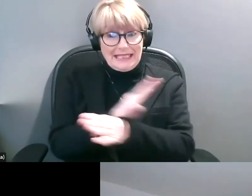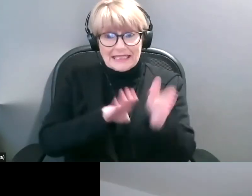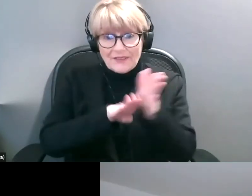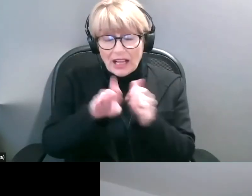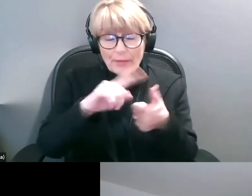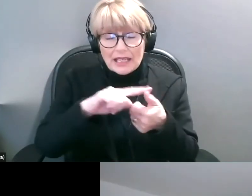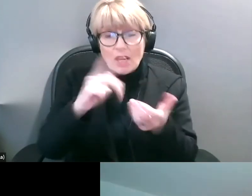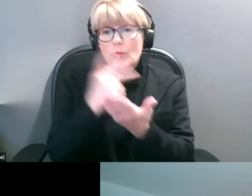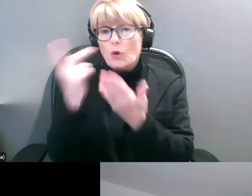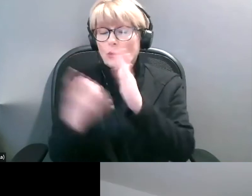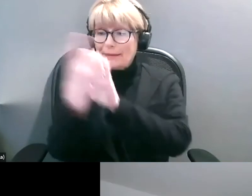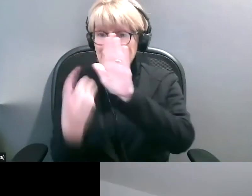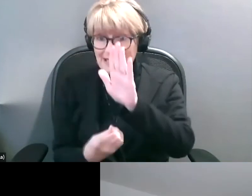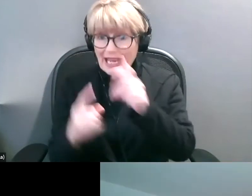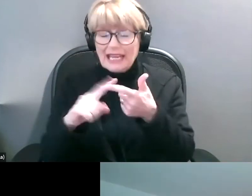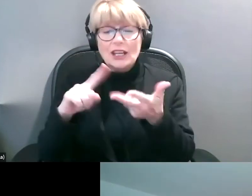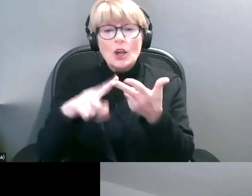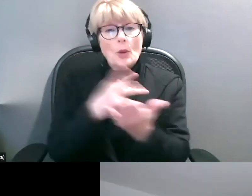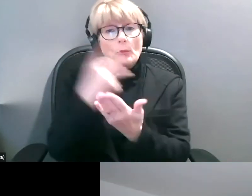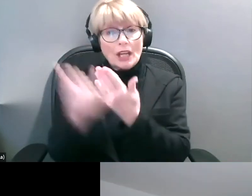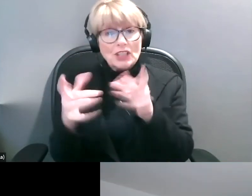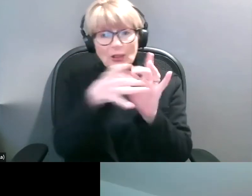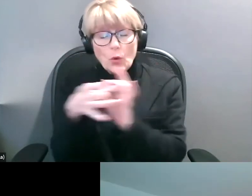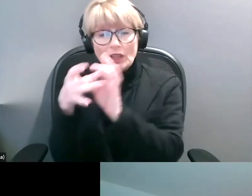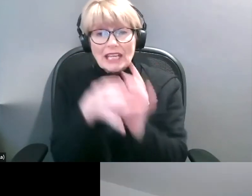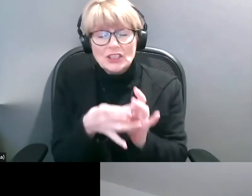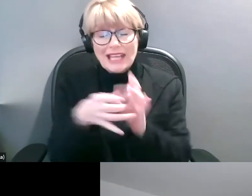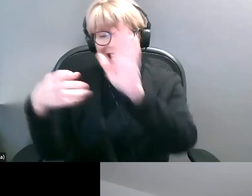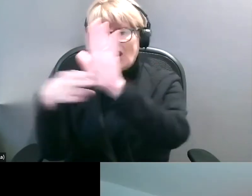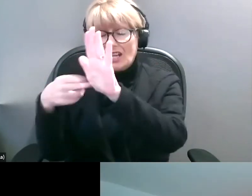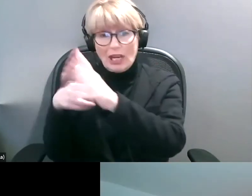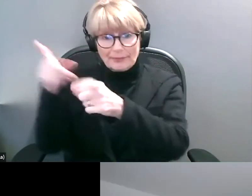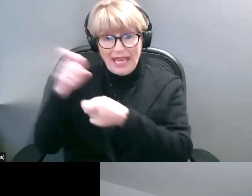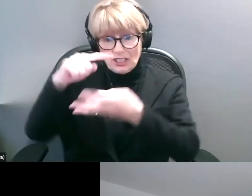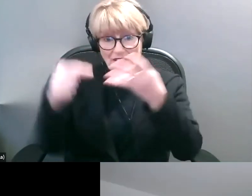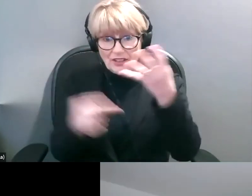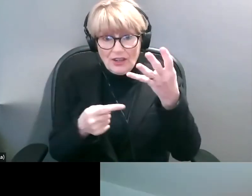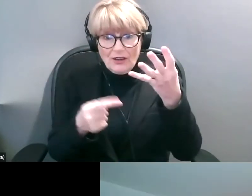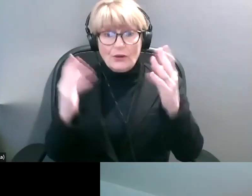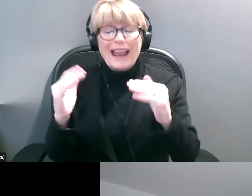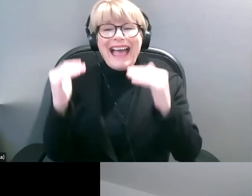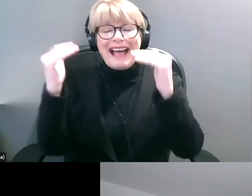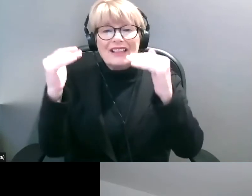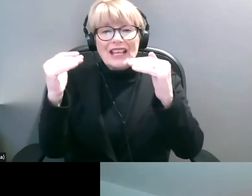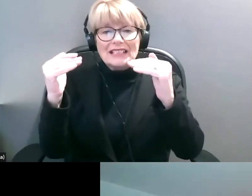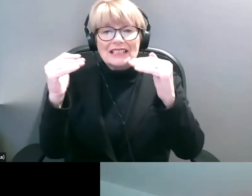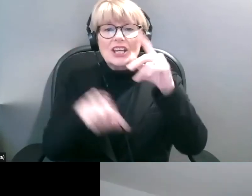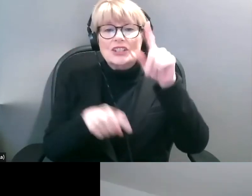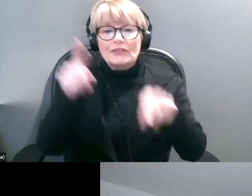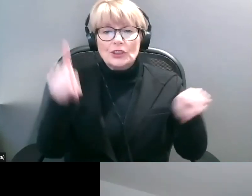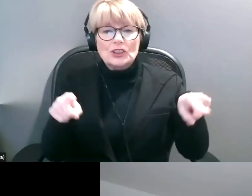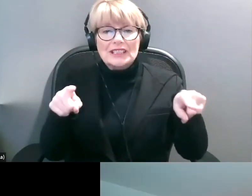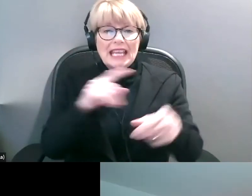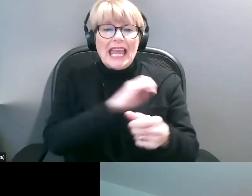program design, project coordination, and contract management for Elevate's diverse energy efficiency and